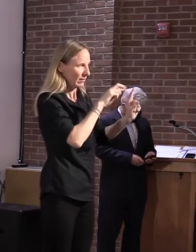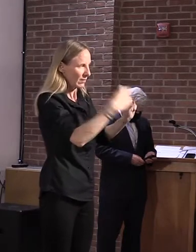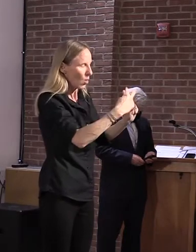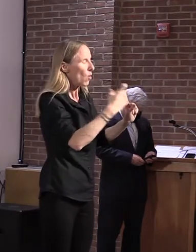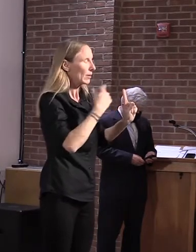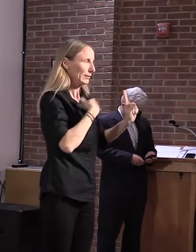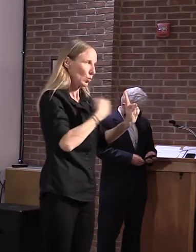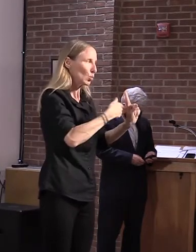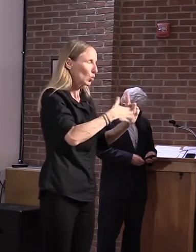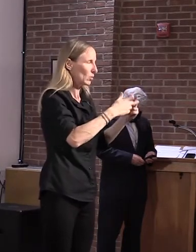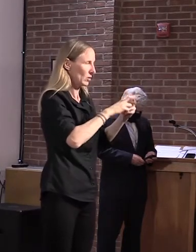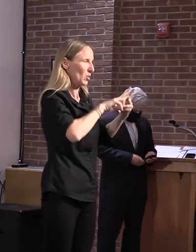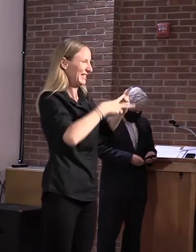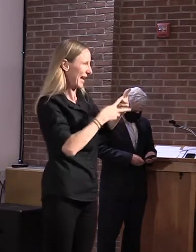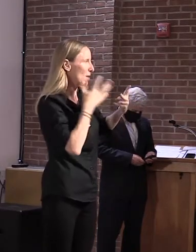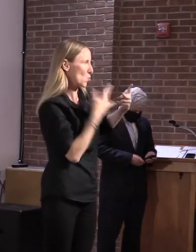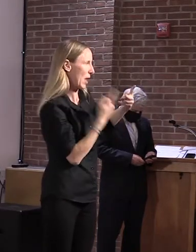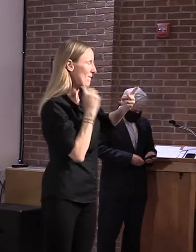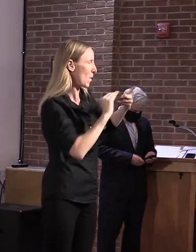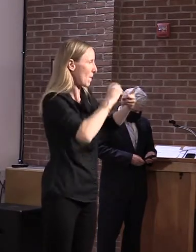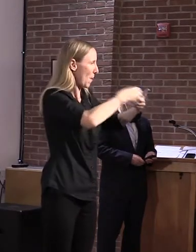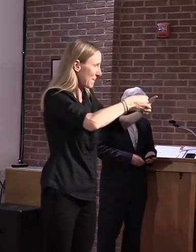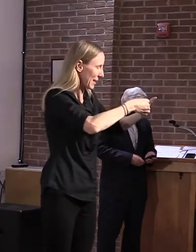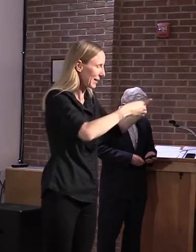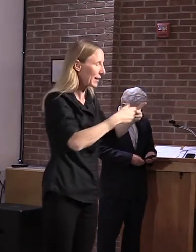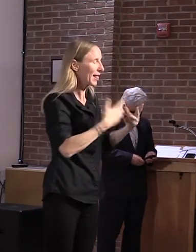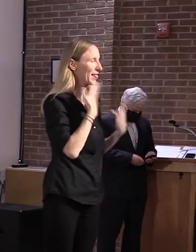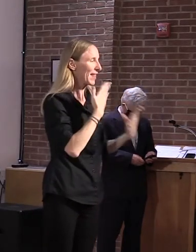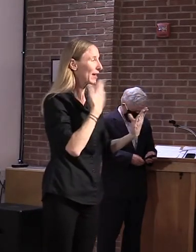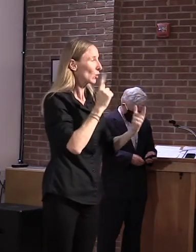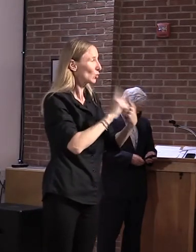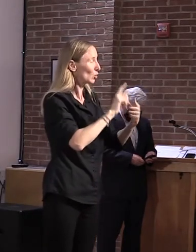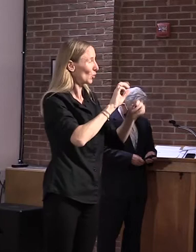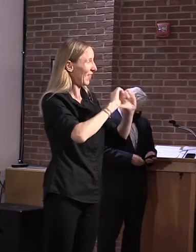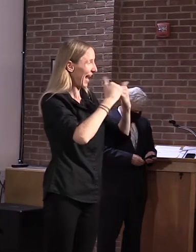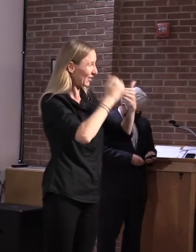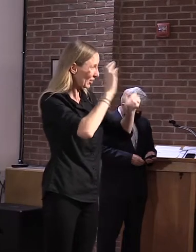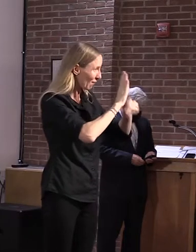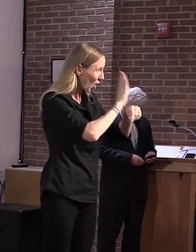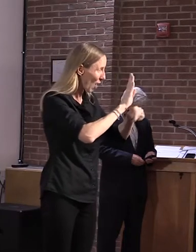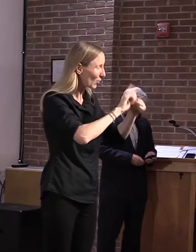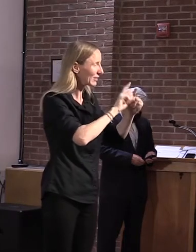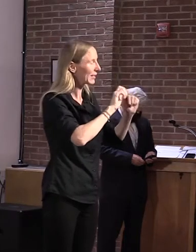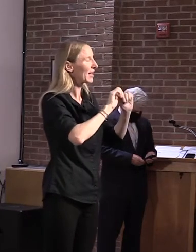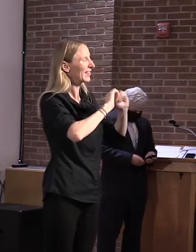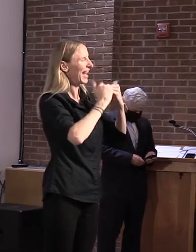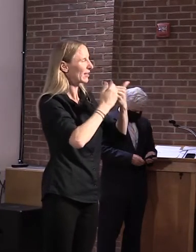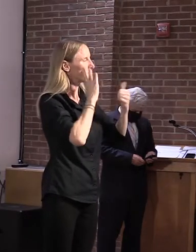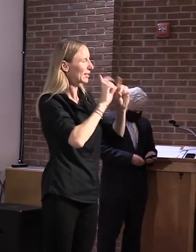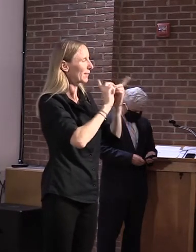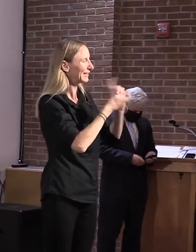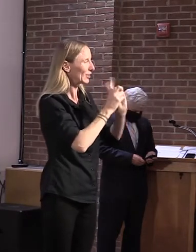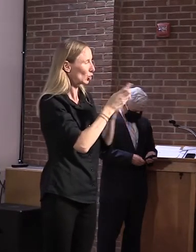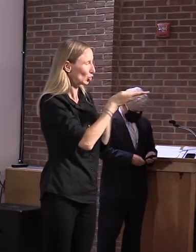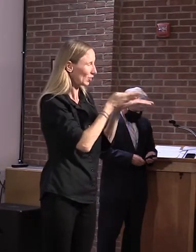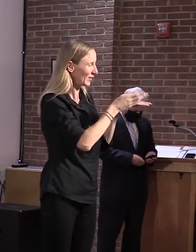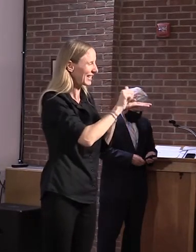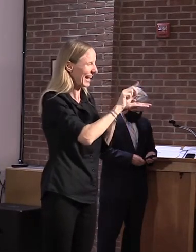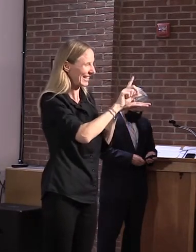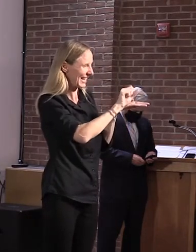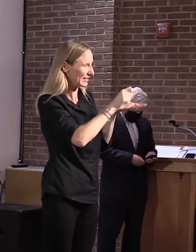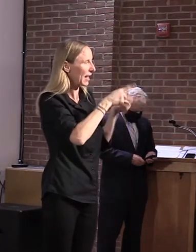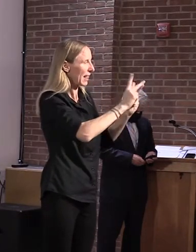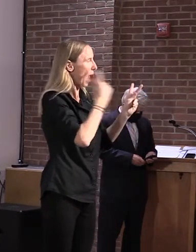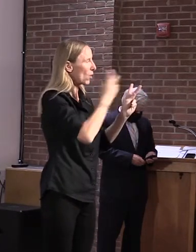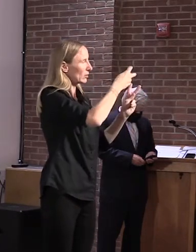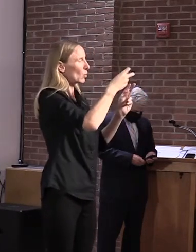of Commerce and the Agency of Digital Services for creating a system from scratch that allows us to shift to the next bucket of